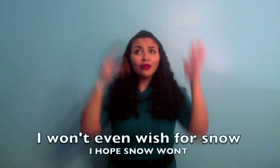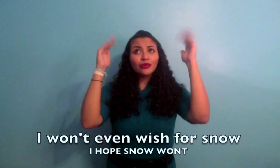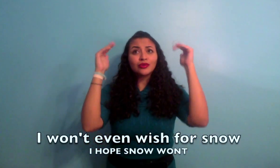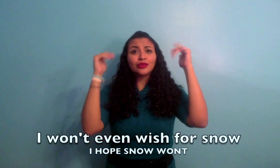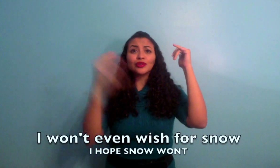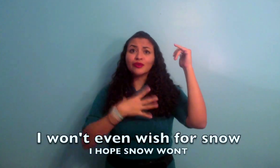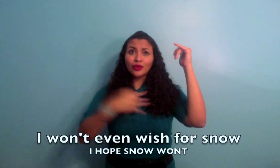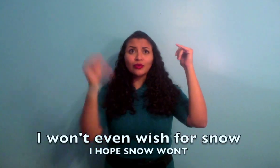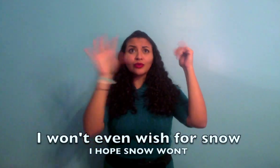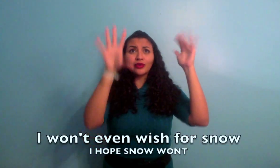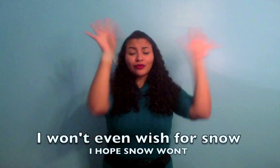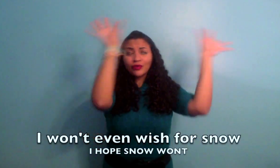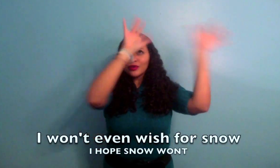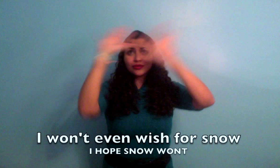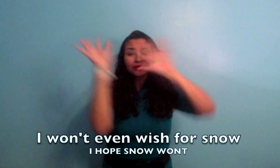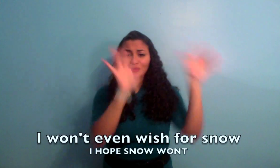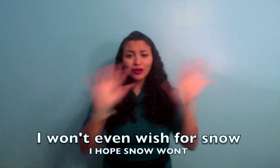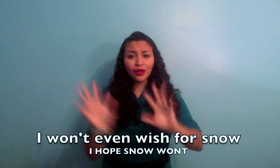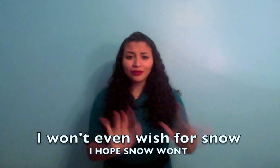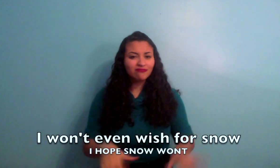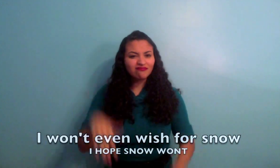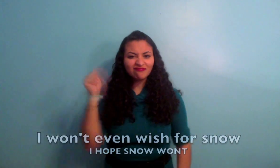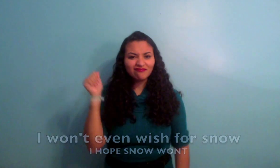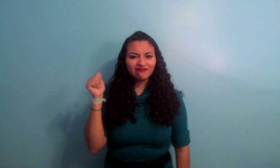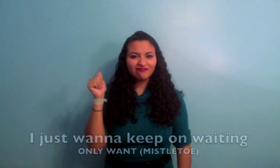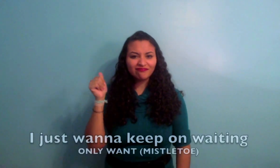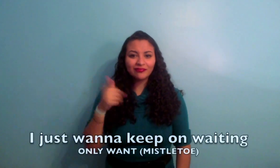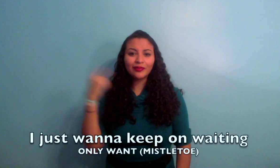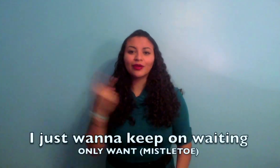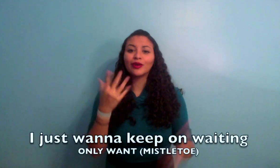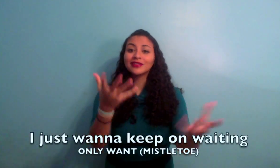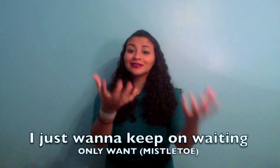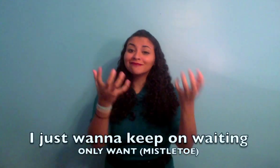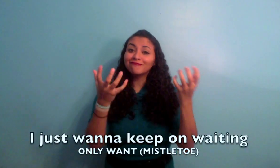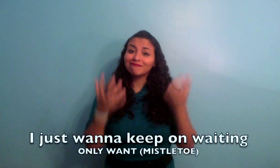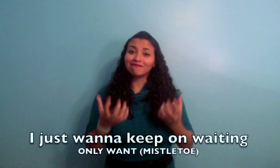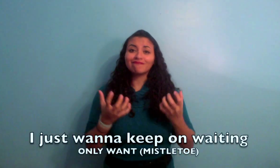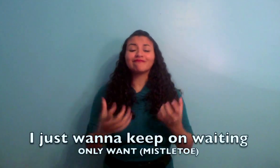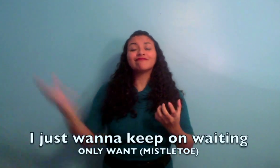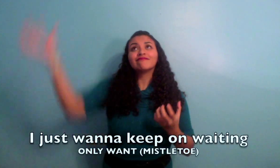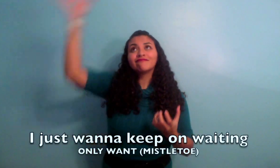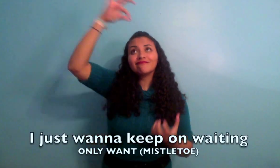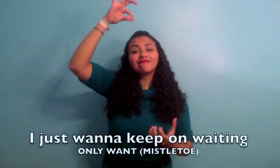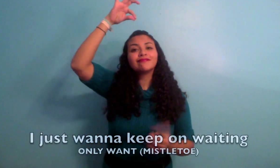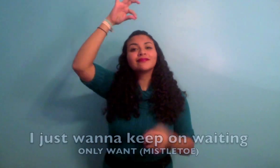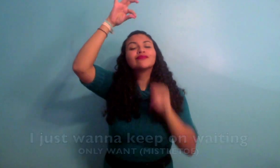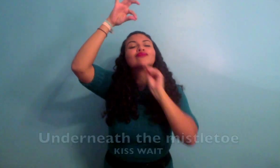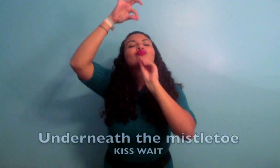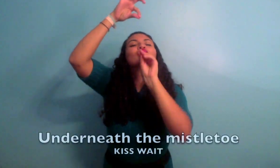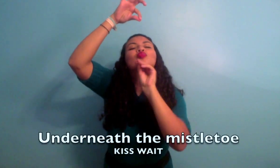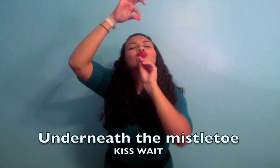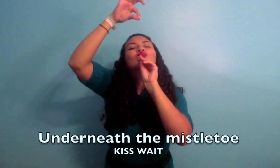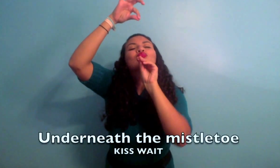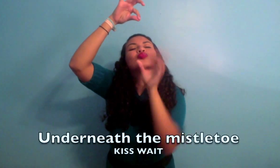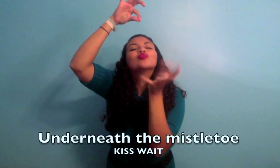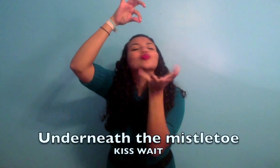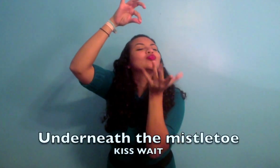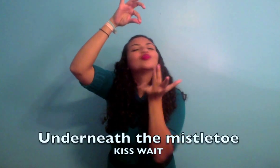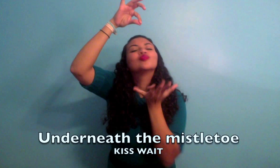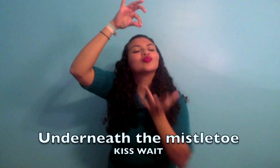even wish for snow And I'm just gonna keep on waiting Underneath the mistletoe